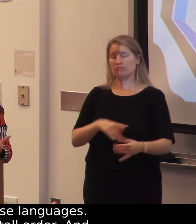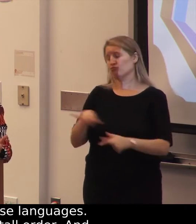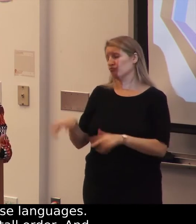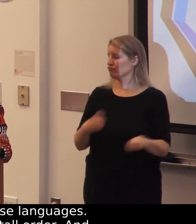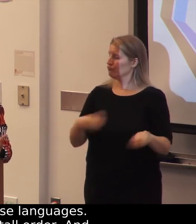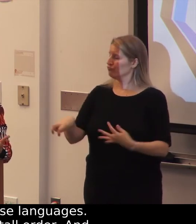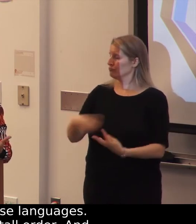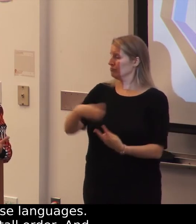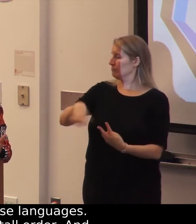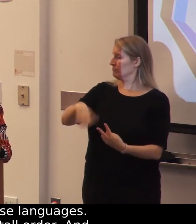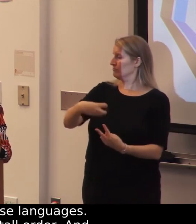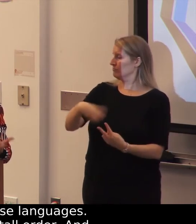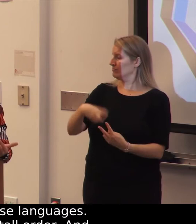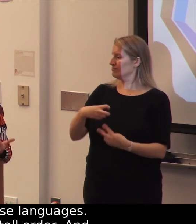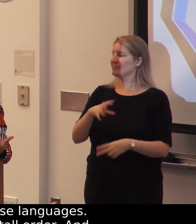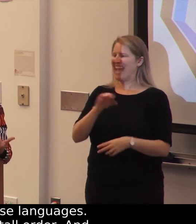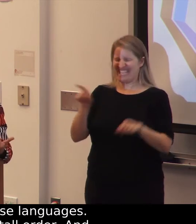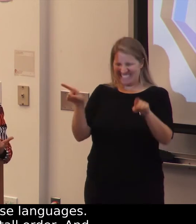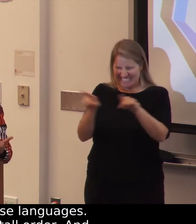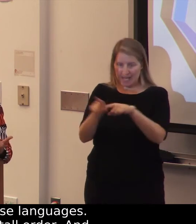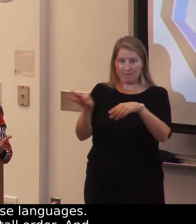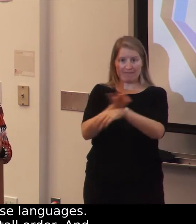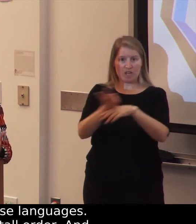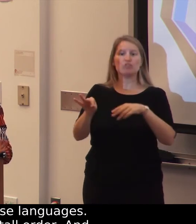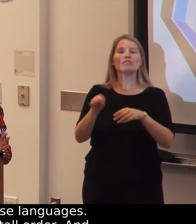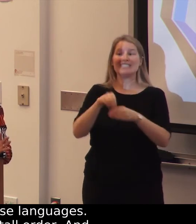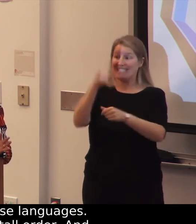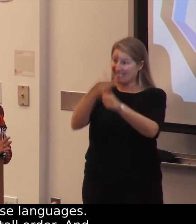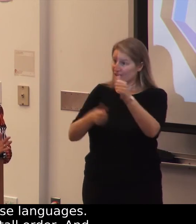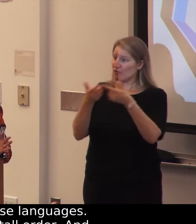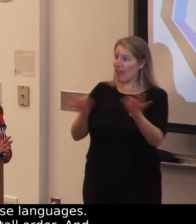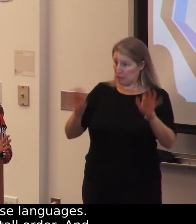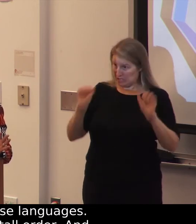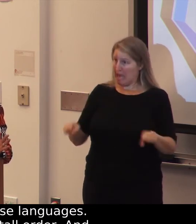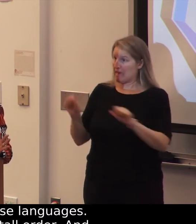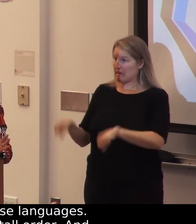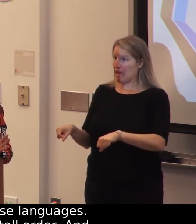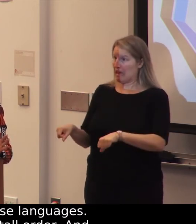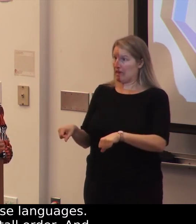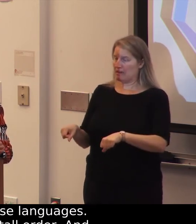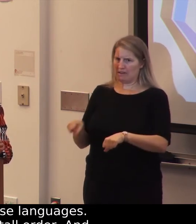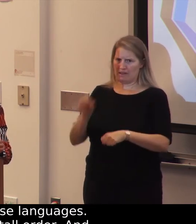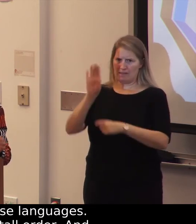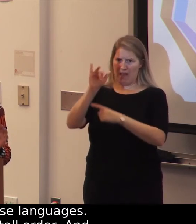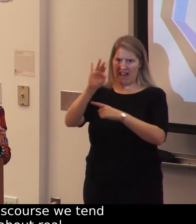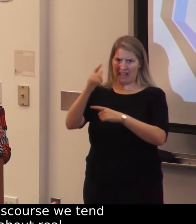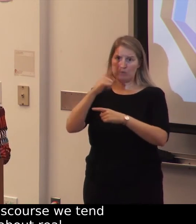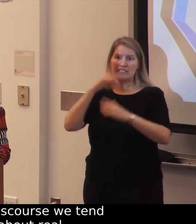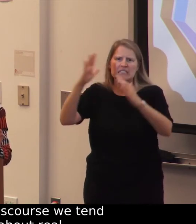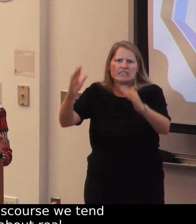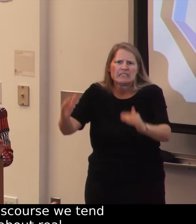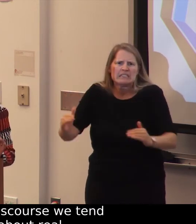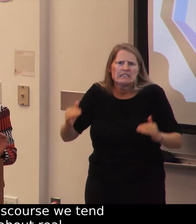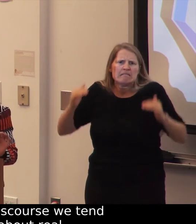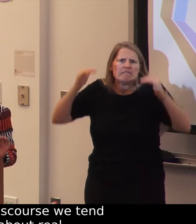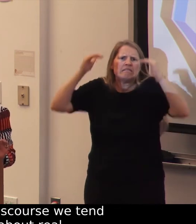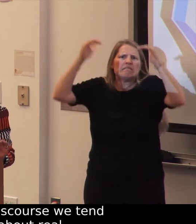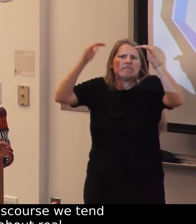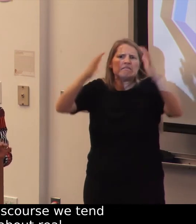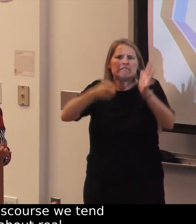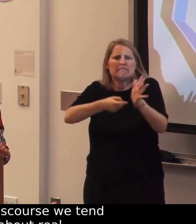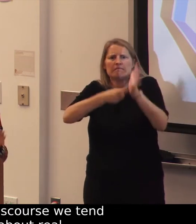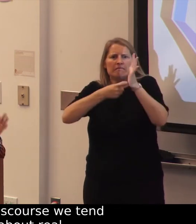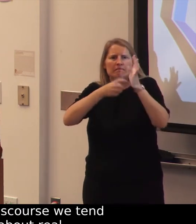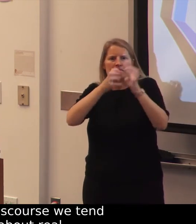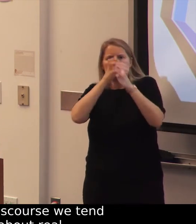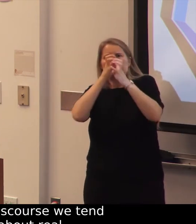same functions identically in each of their languages. Interesting tall order, okay? So we, in the educational discourse,